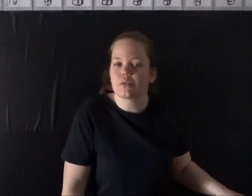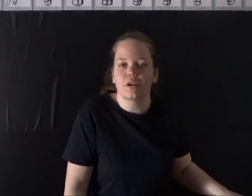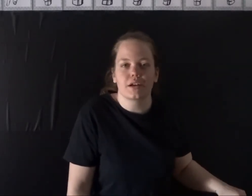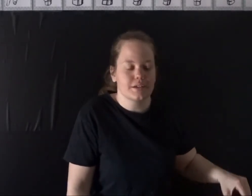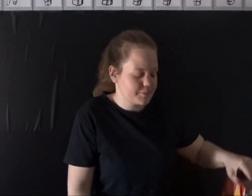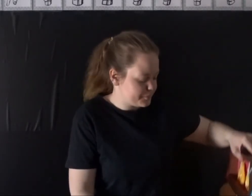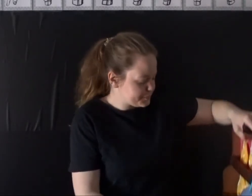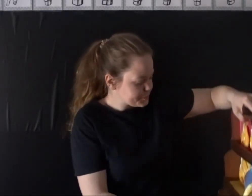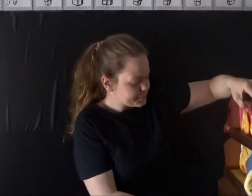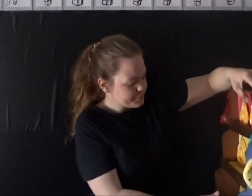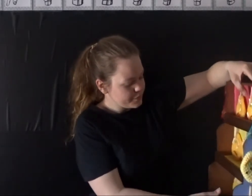walk.